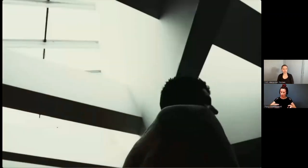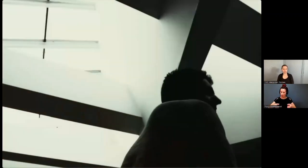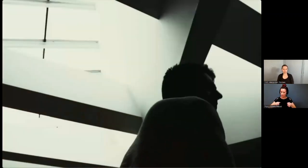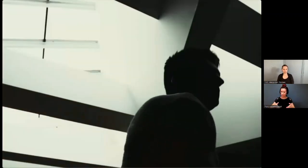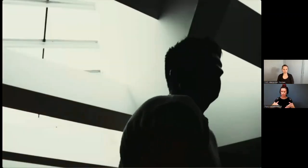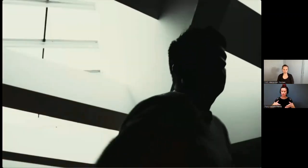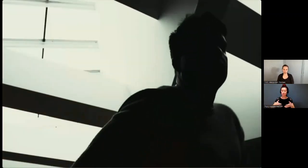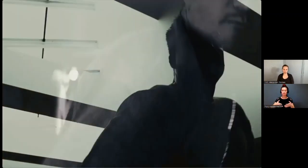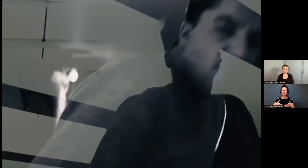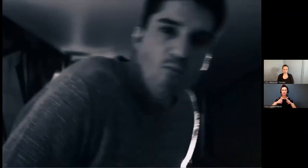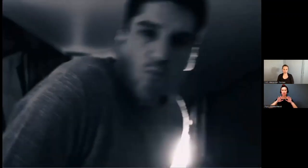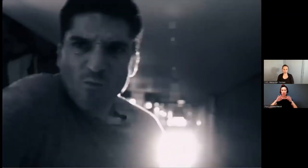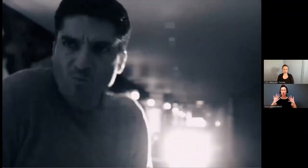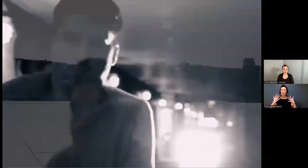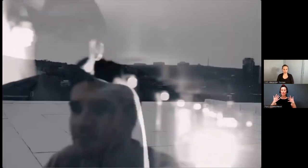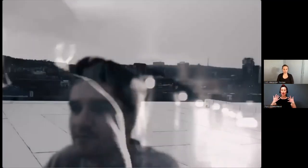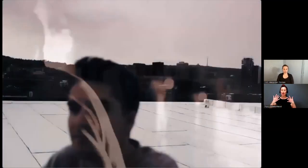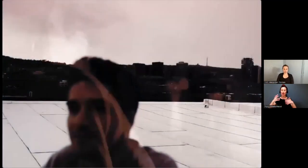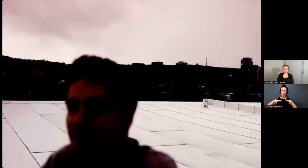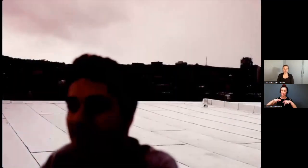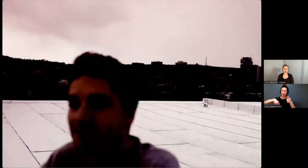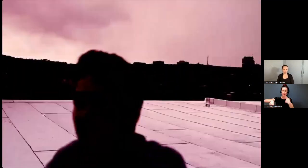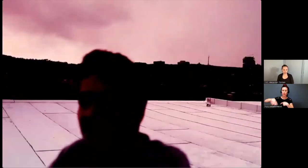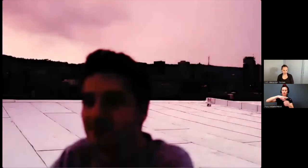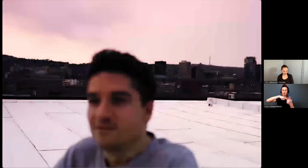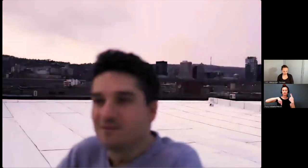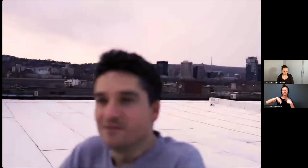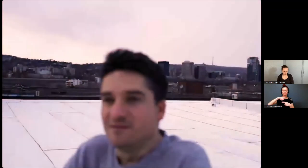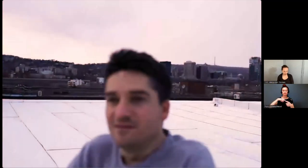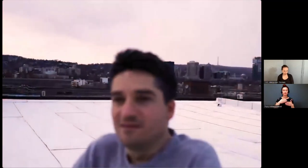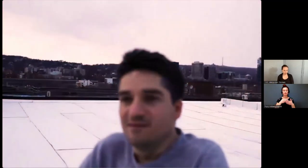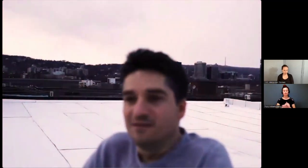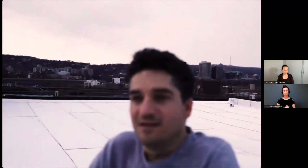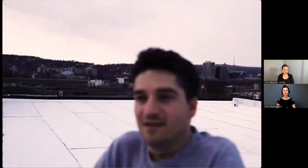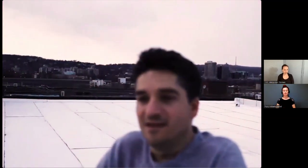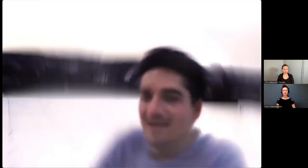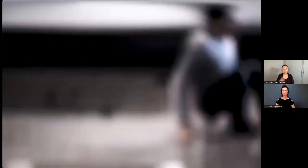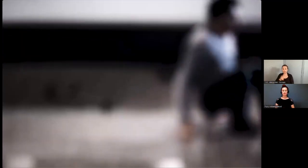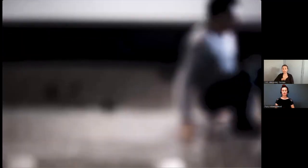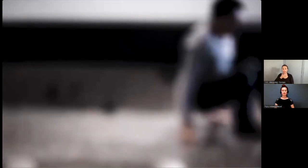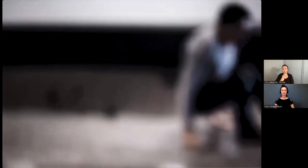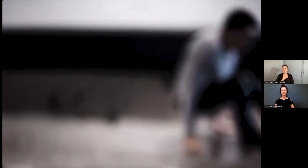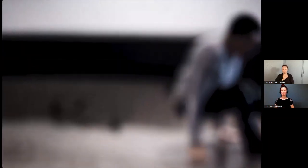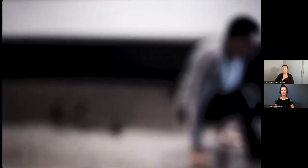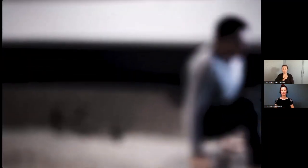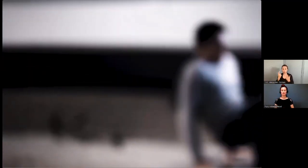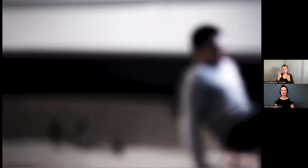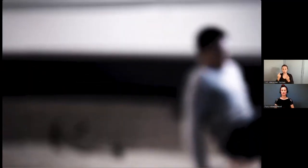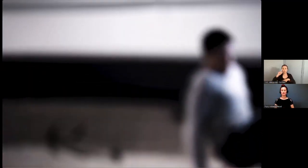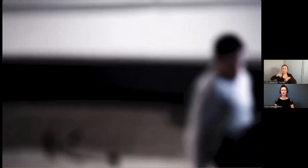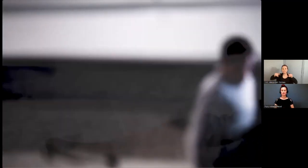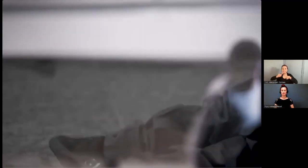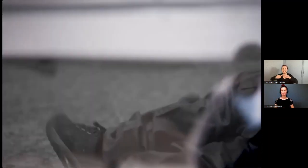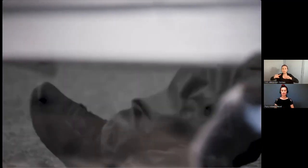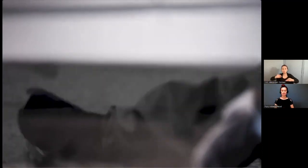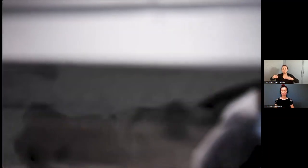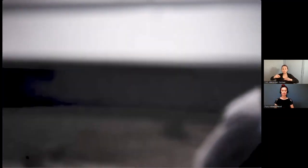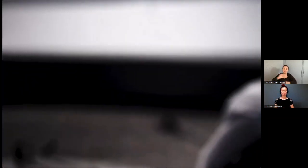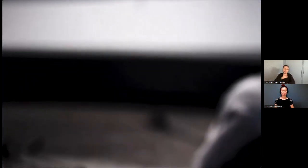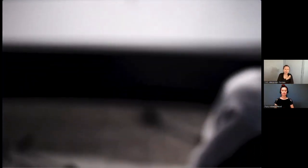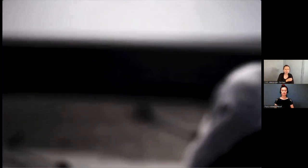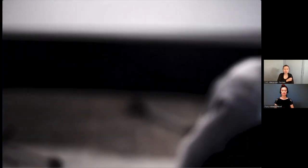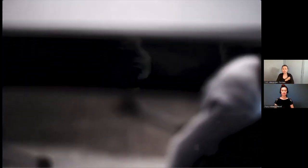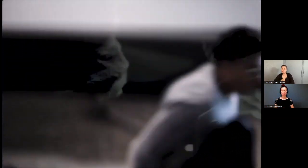dansé dans plusieurs lieux intérieurs et extérieurs à Montréal. To express myself, I will be performing a variety of movements that are